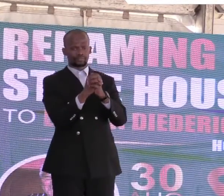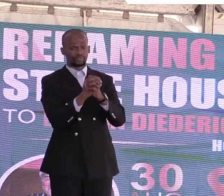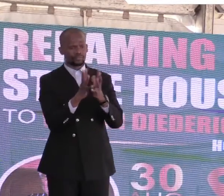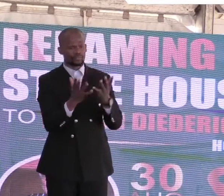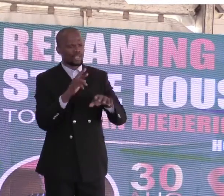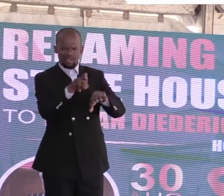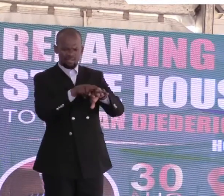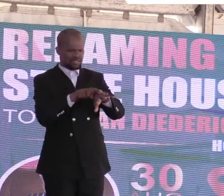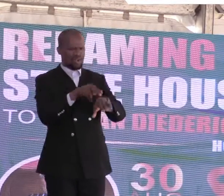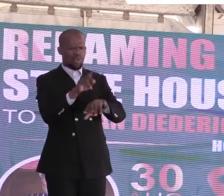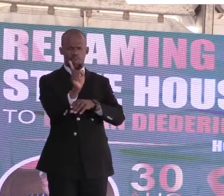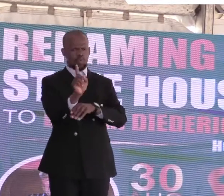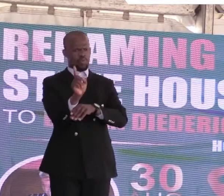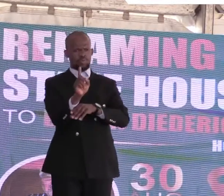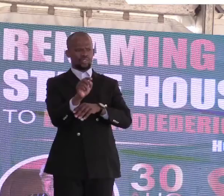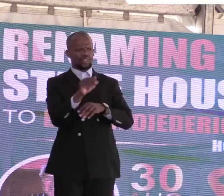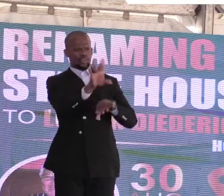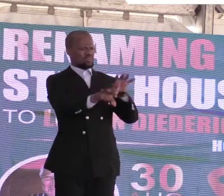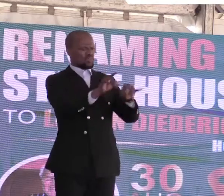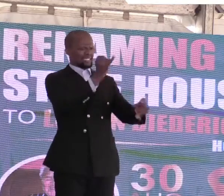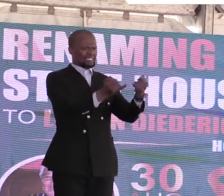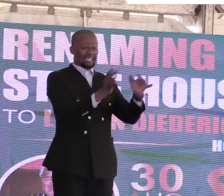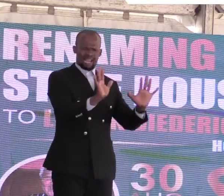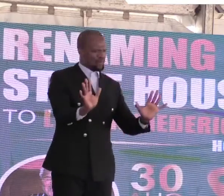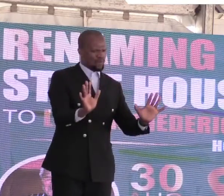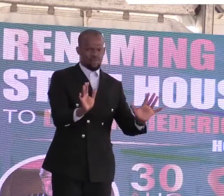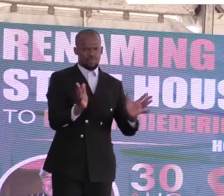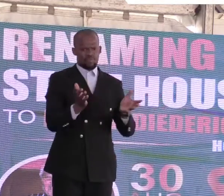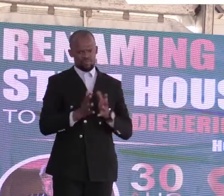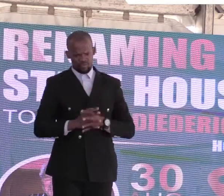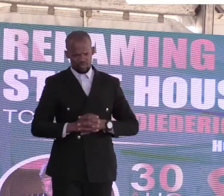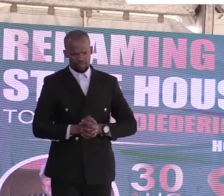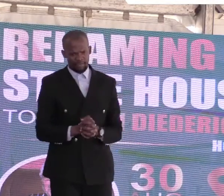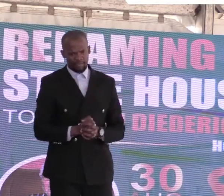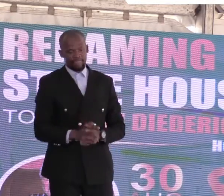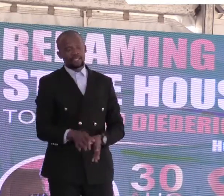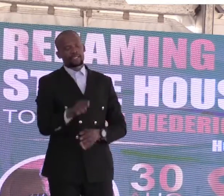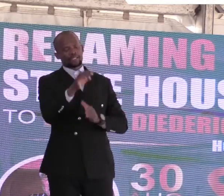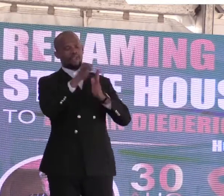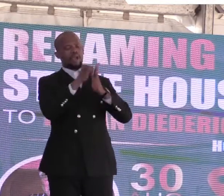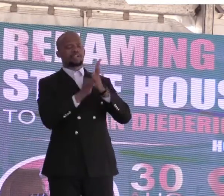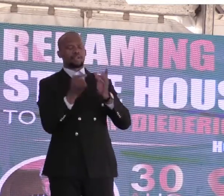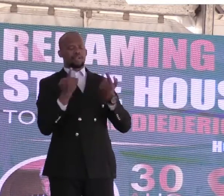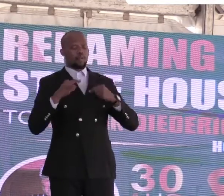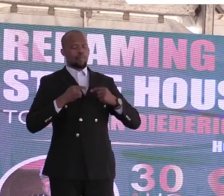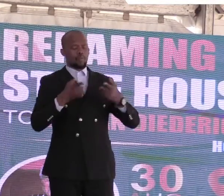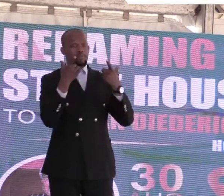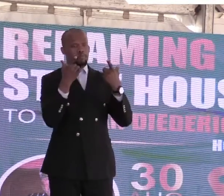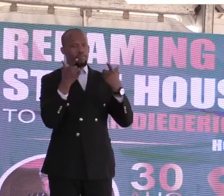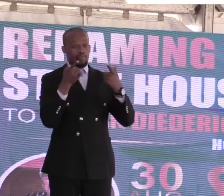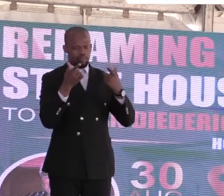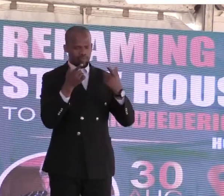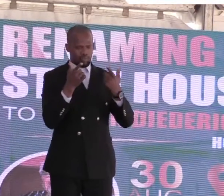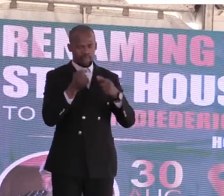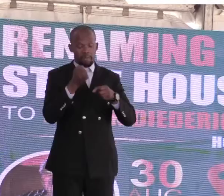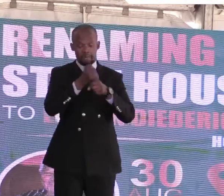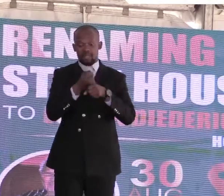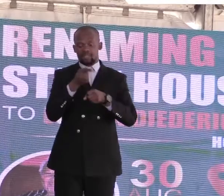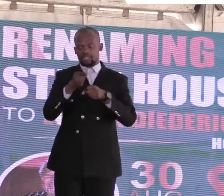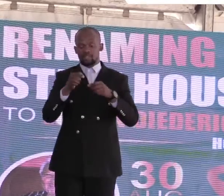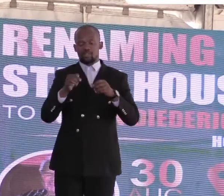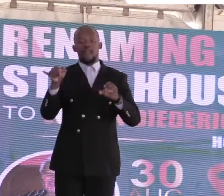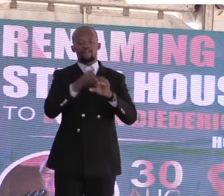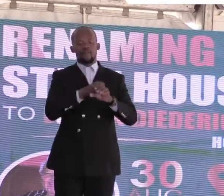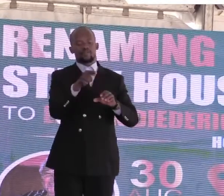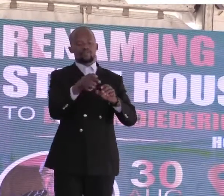non-sexist, non-racial, democratic and prosperous country. That's the agenda that makes us to be involved in